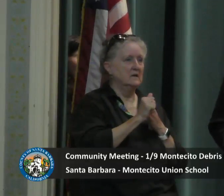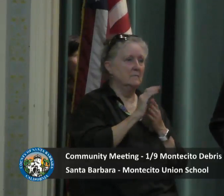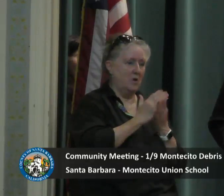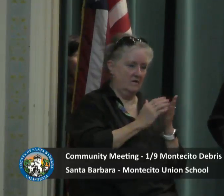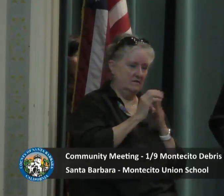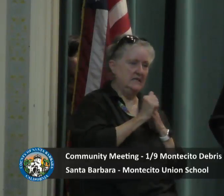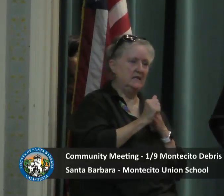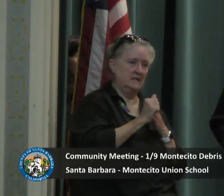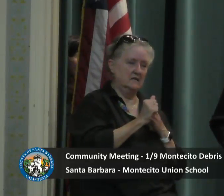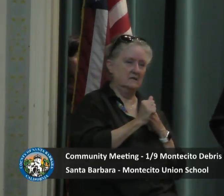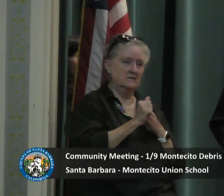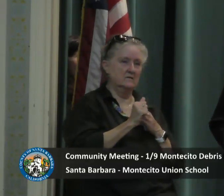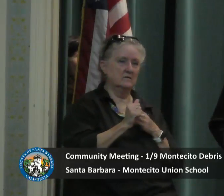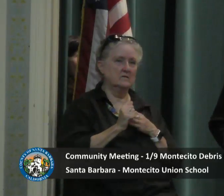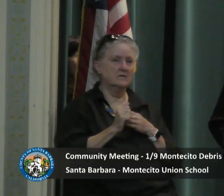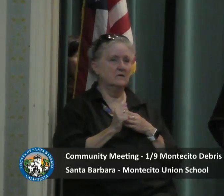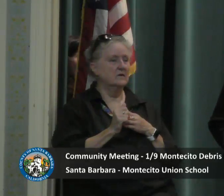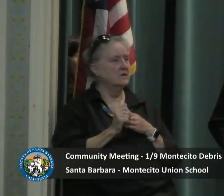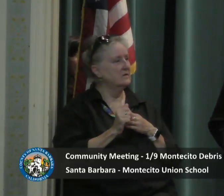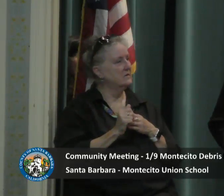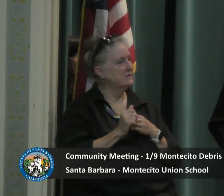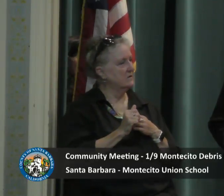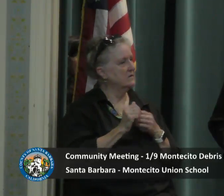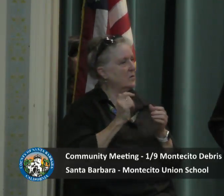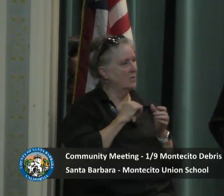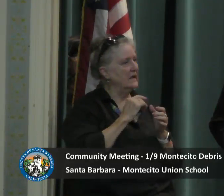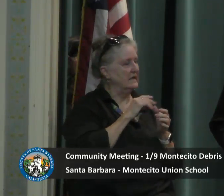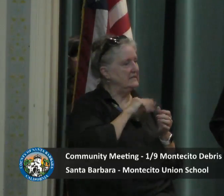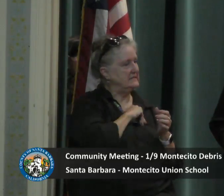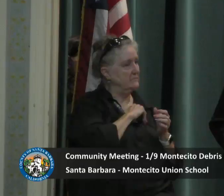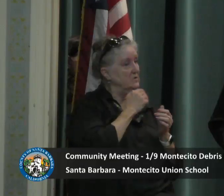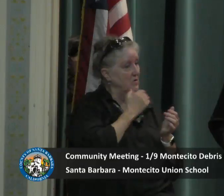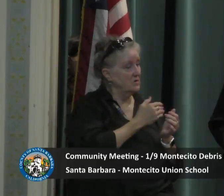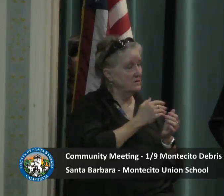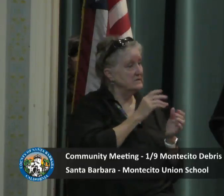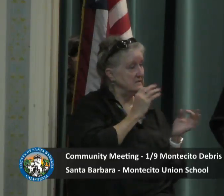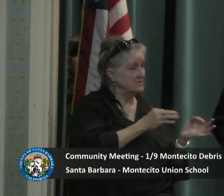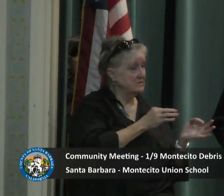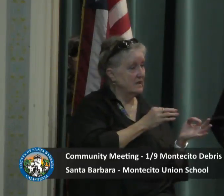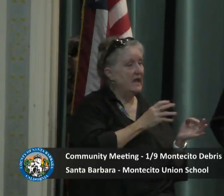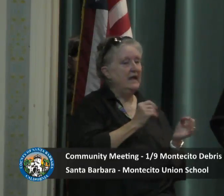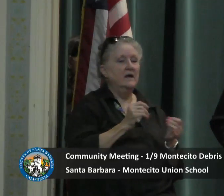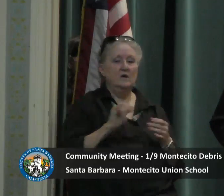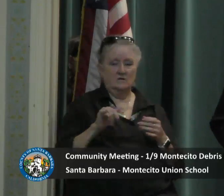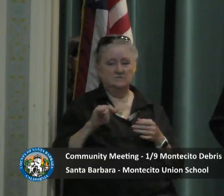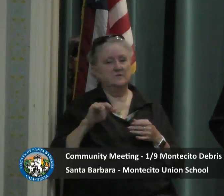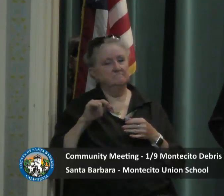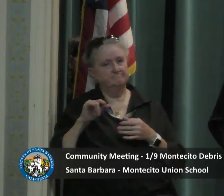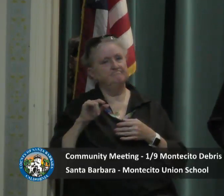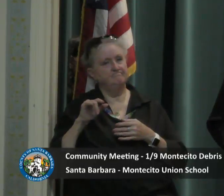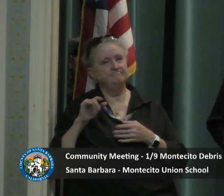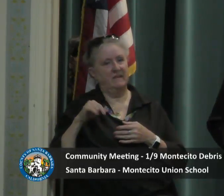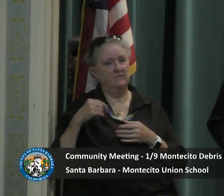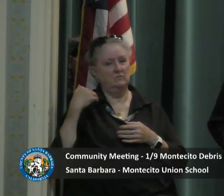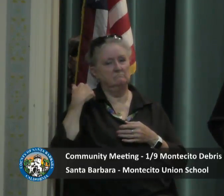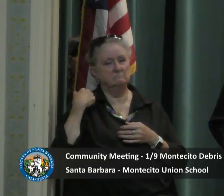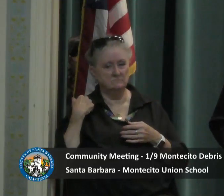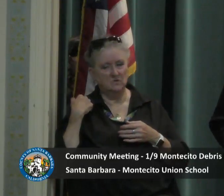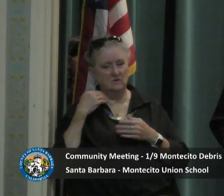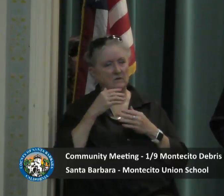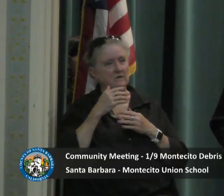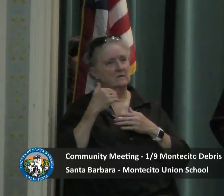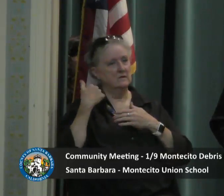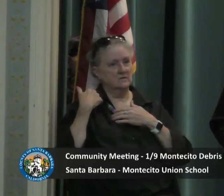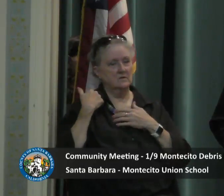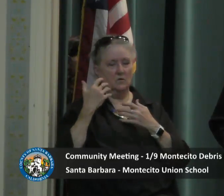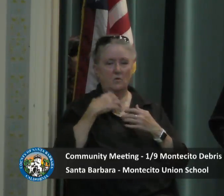of the decisions that we all made, we get to accept the good decisions we make, and we get to also accept the decisions that we wish we